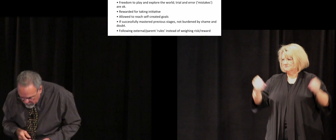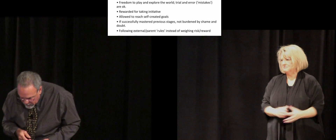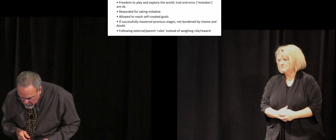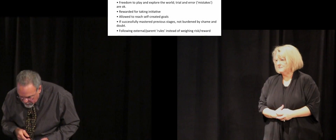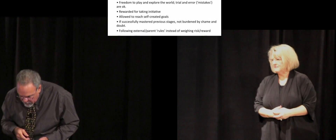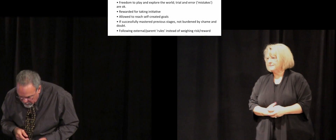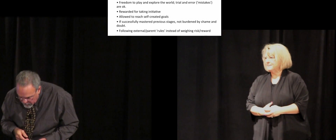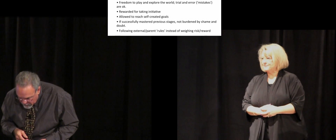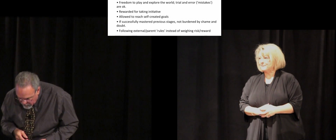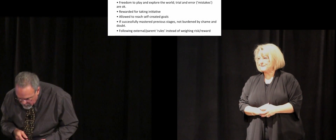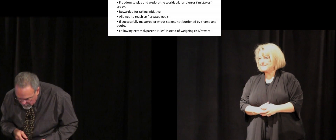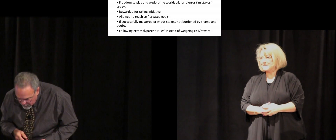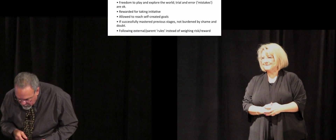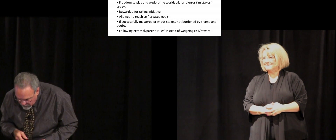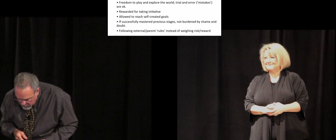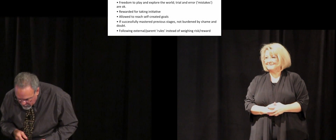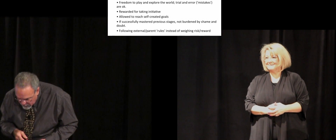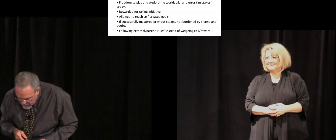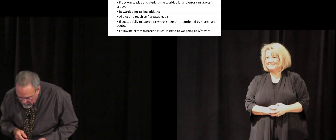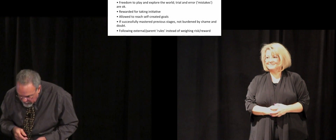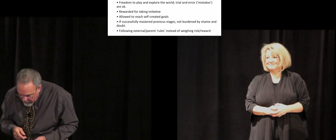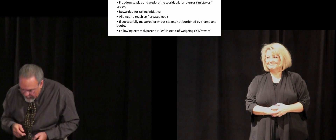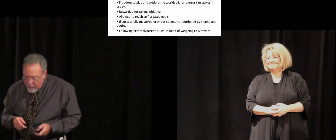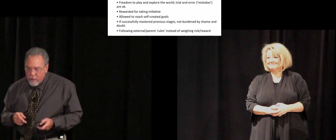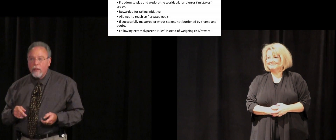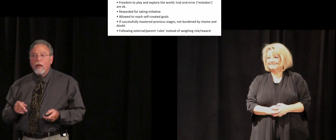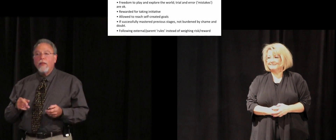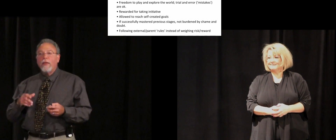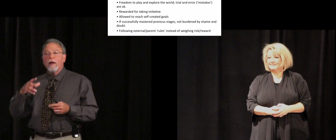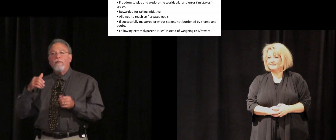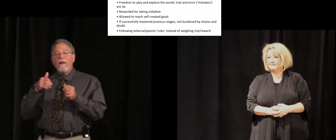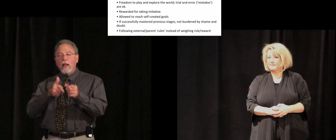if they don't do that, they feel inferior.